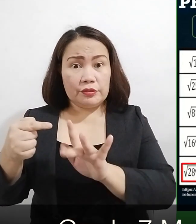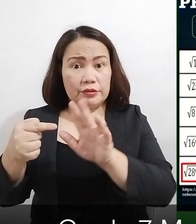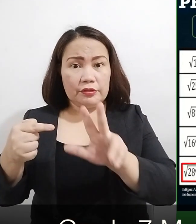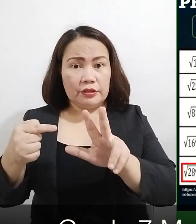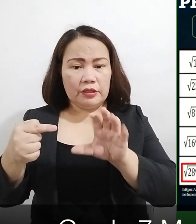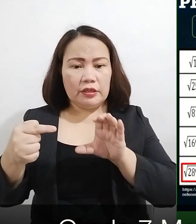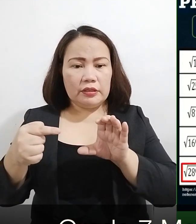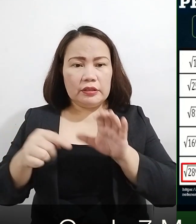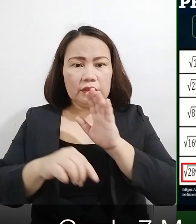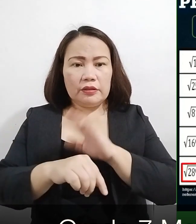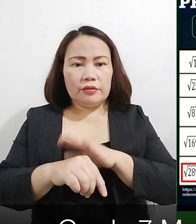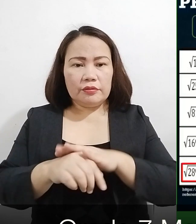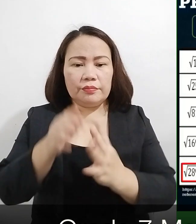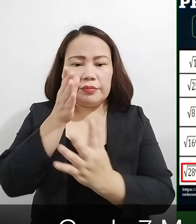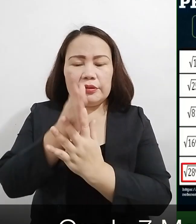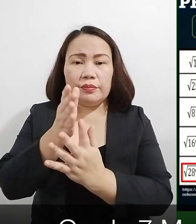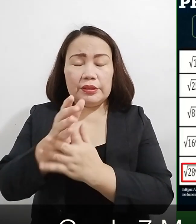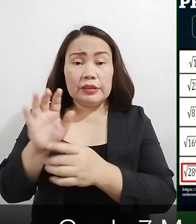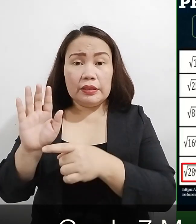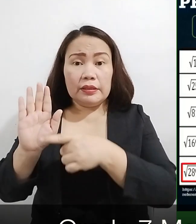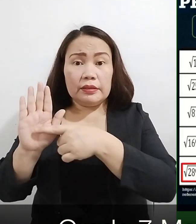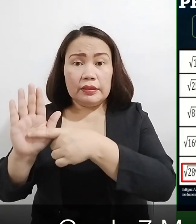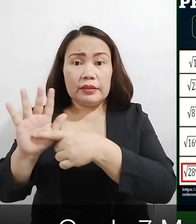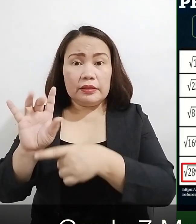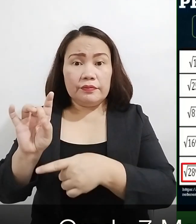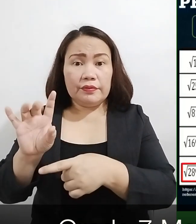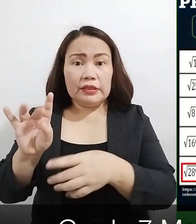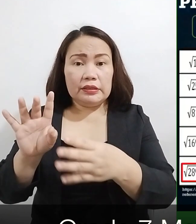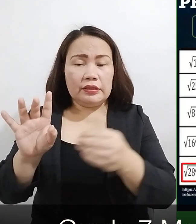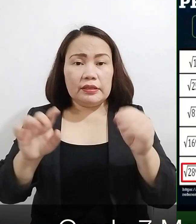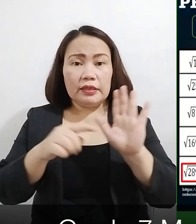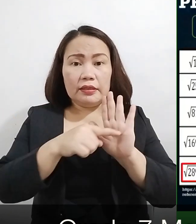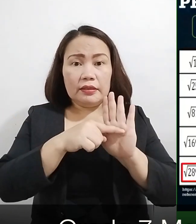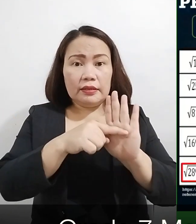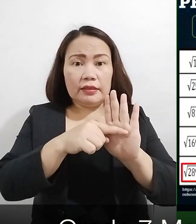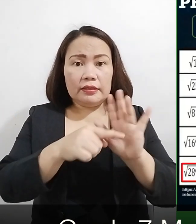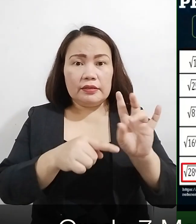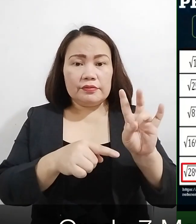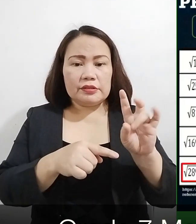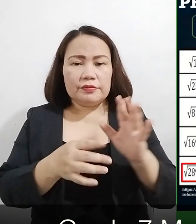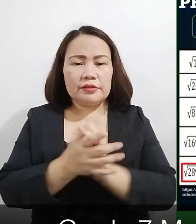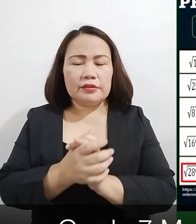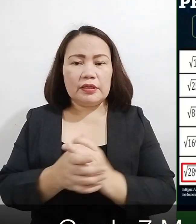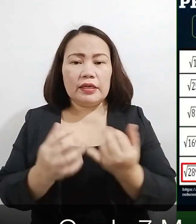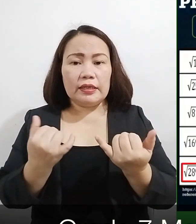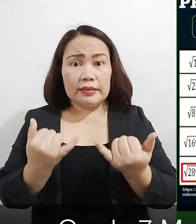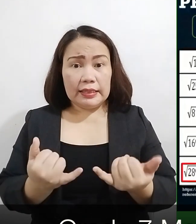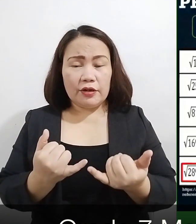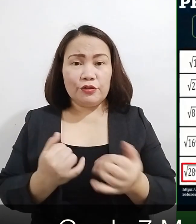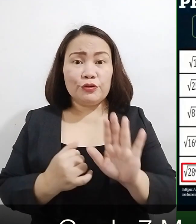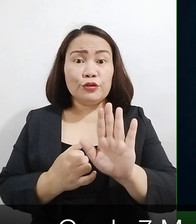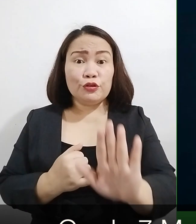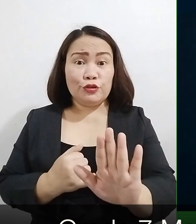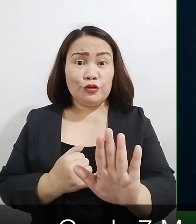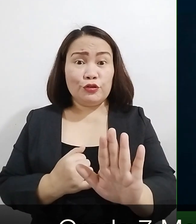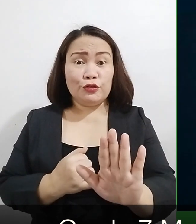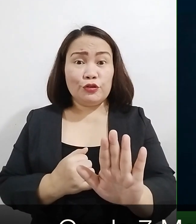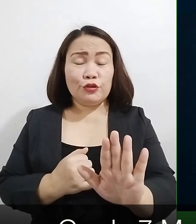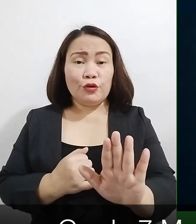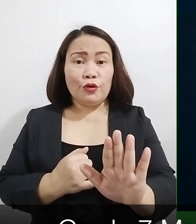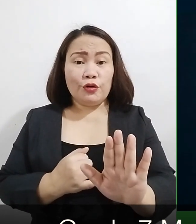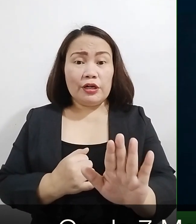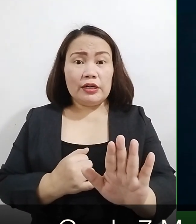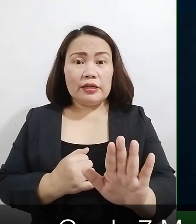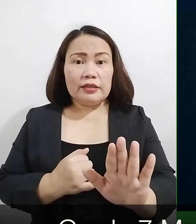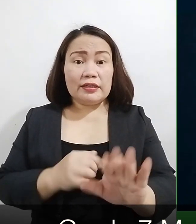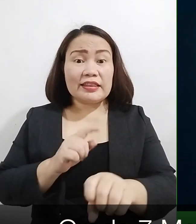of 300 lies between negative 18 and negative 17. Okay. It's your turn. You may test